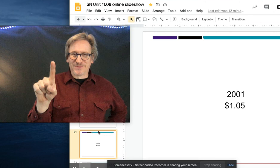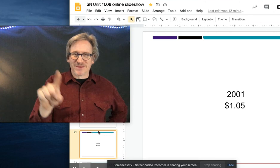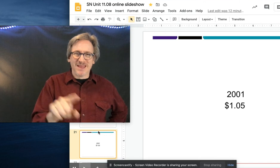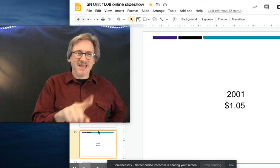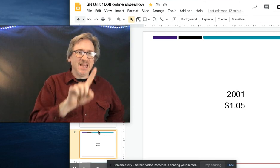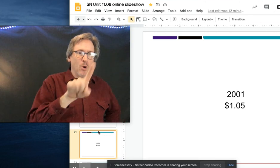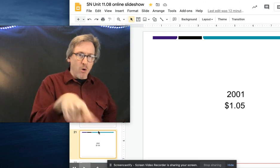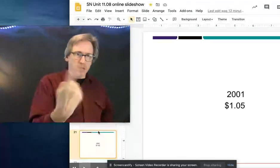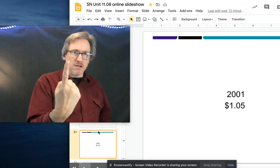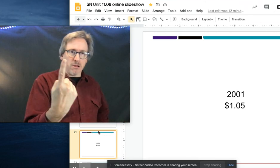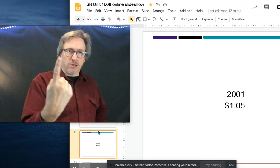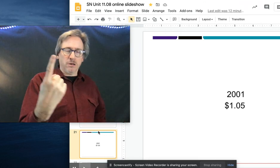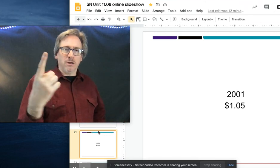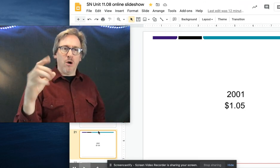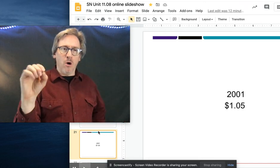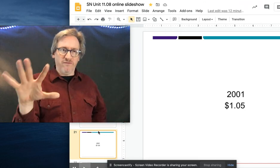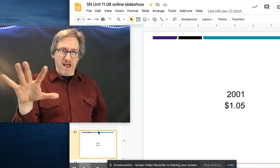2001.